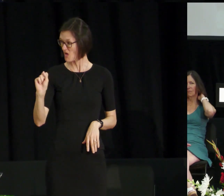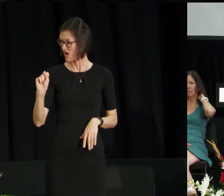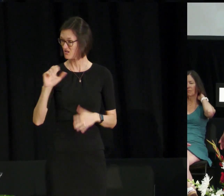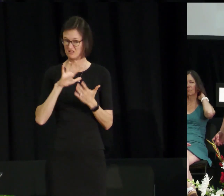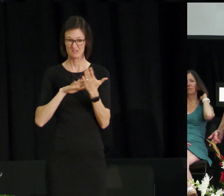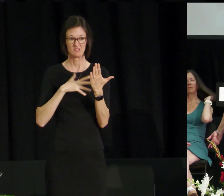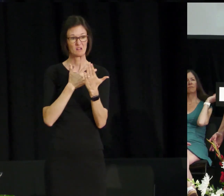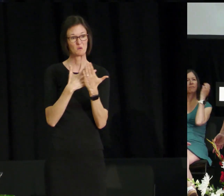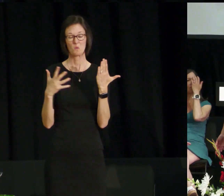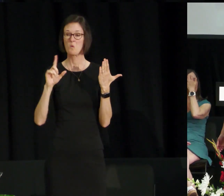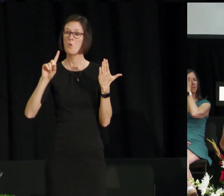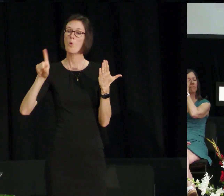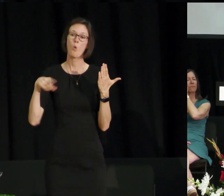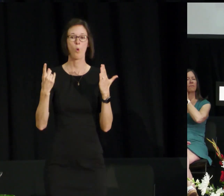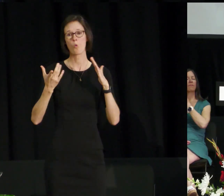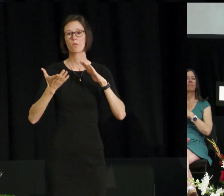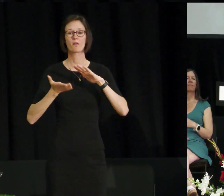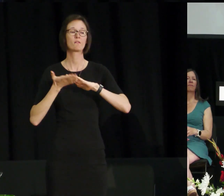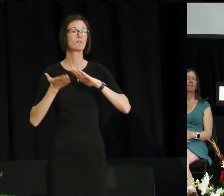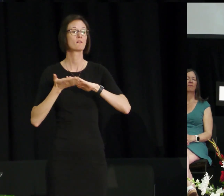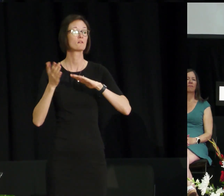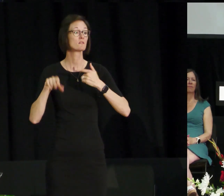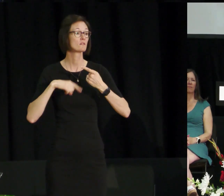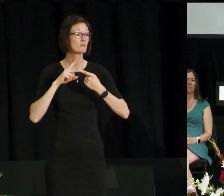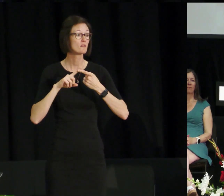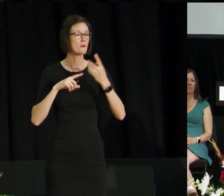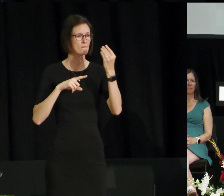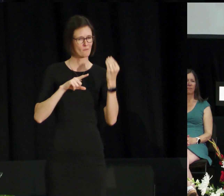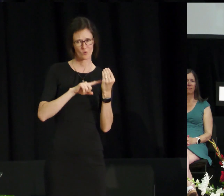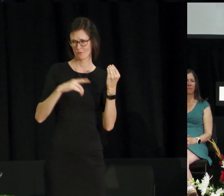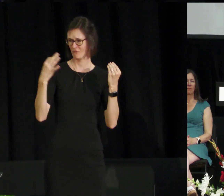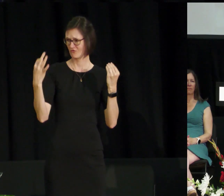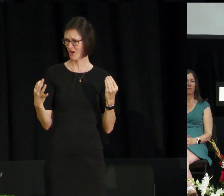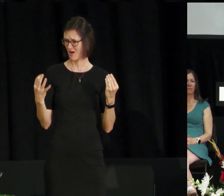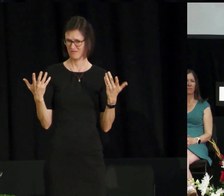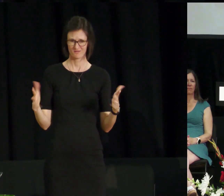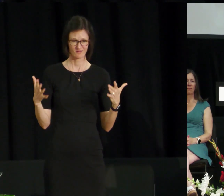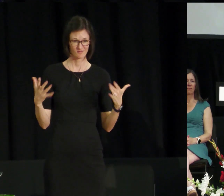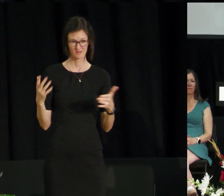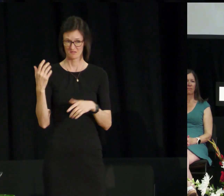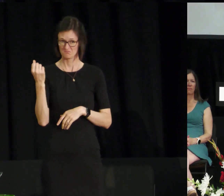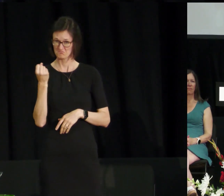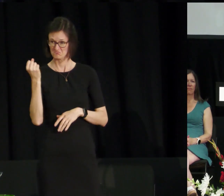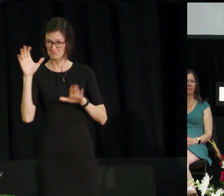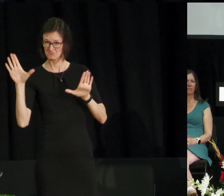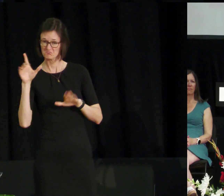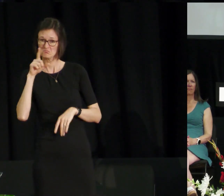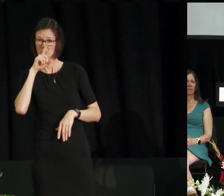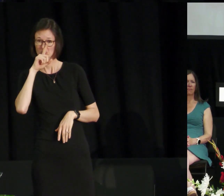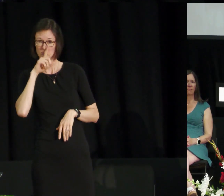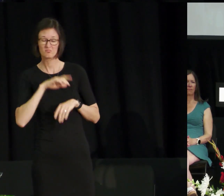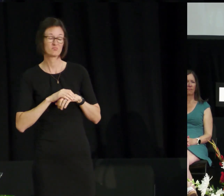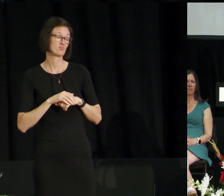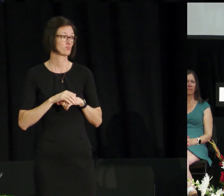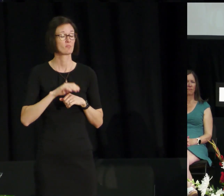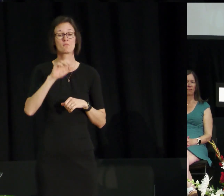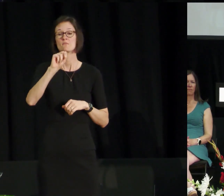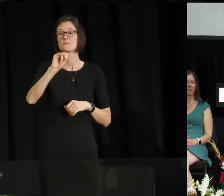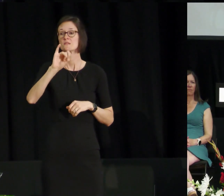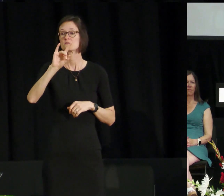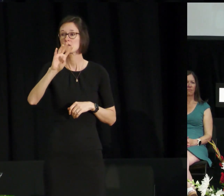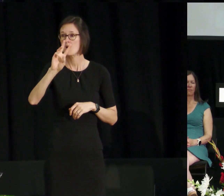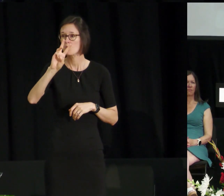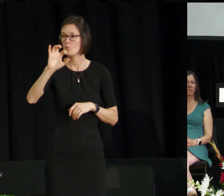And If Their sidewalks Most of them were not They were in disrepair